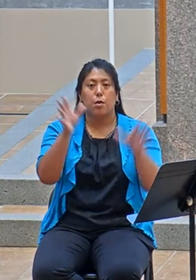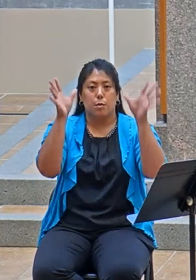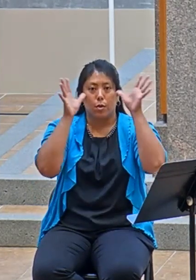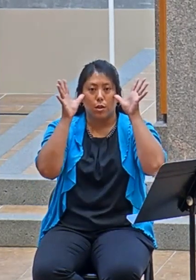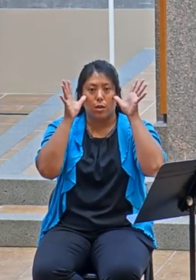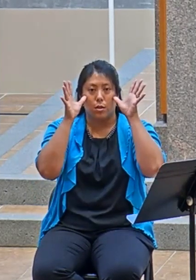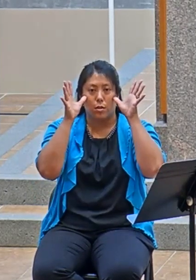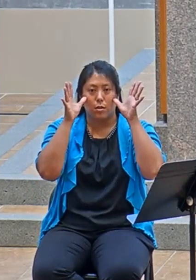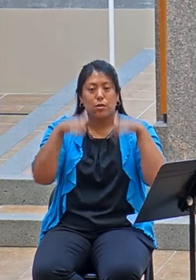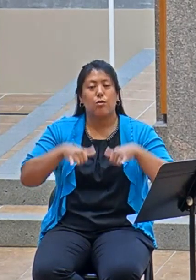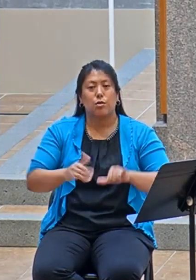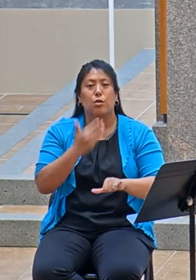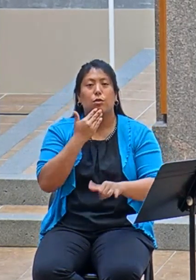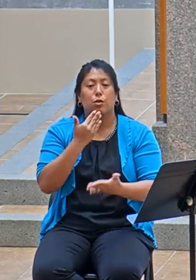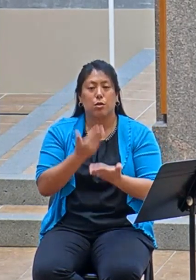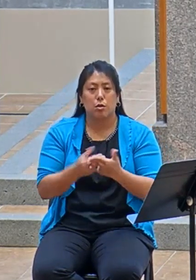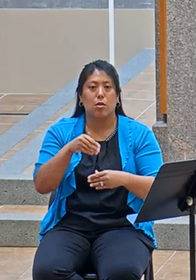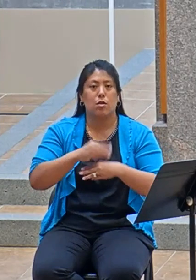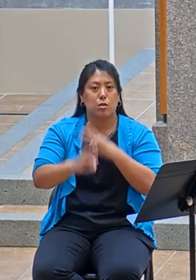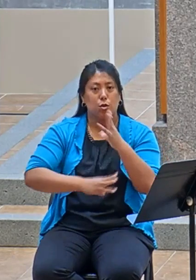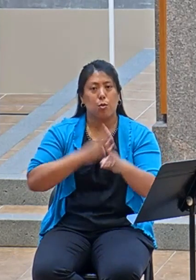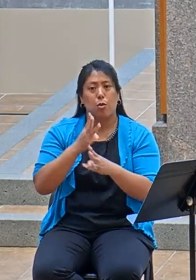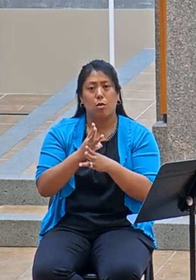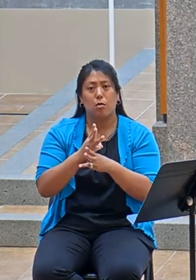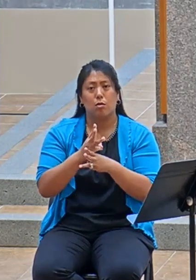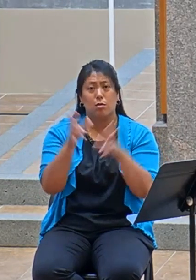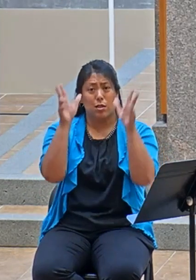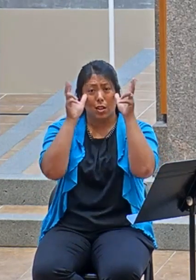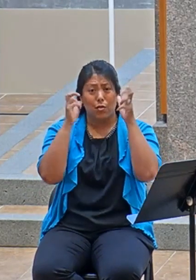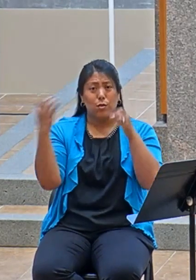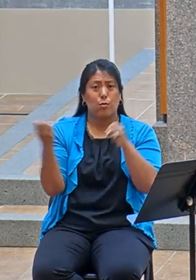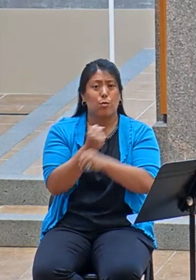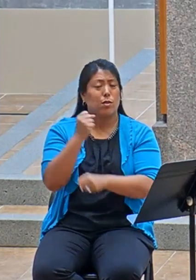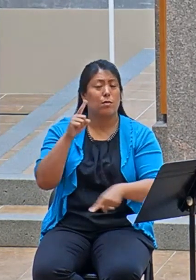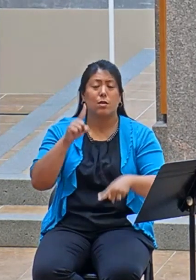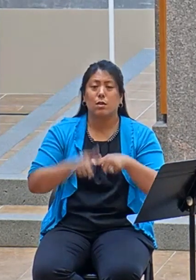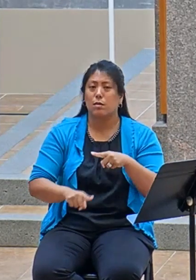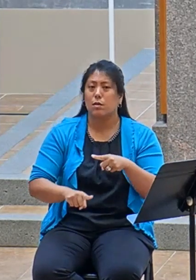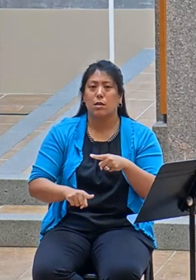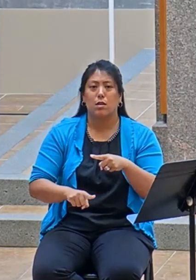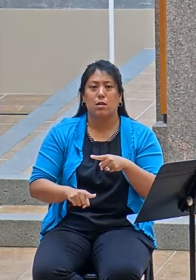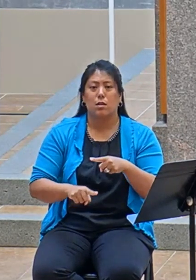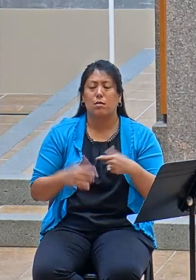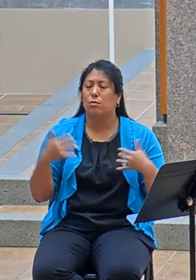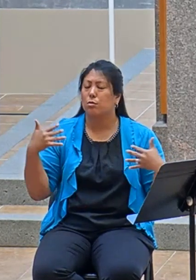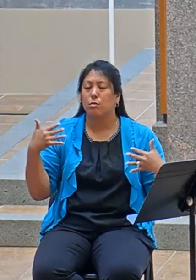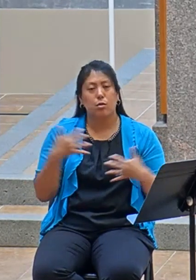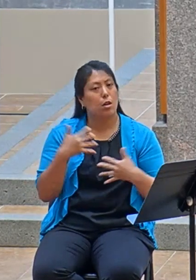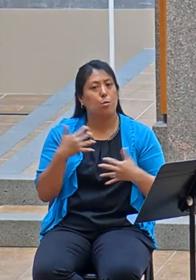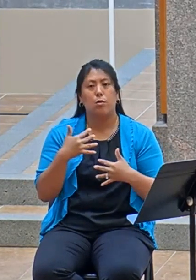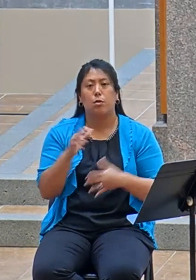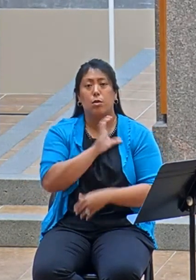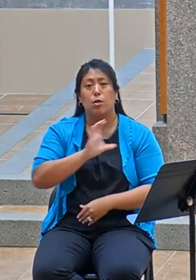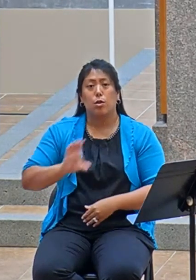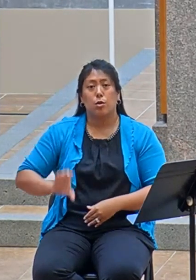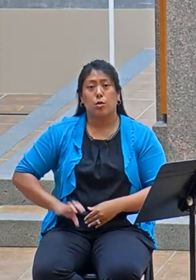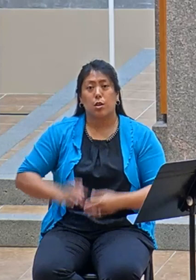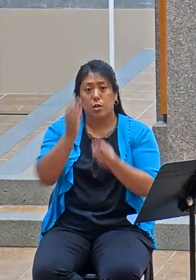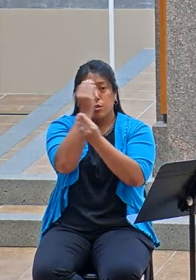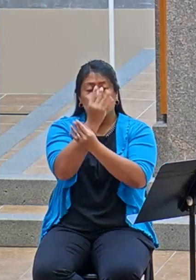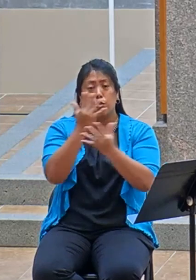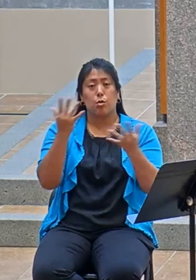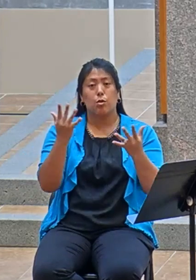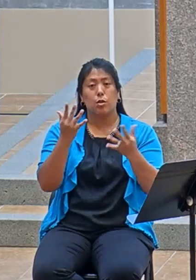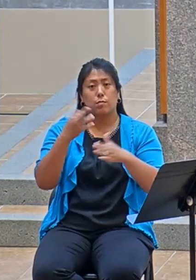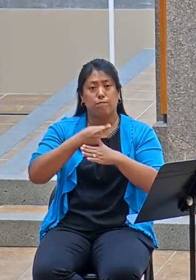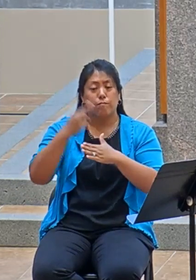Evil cannot win. Do not be afraid. Christ has told us the